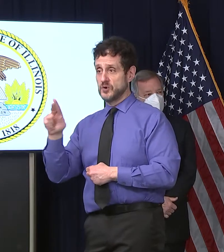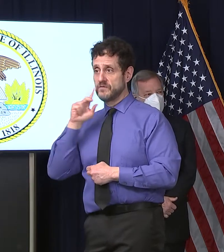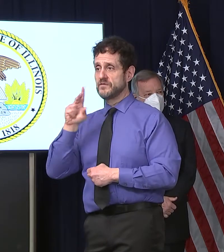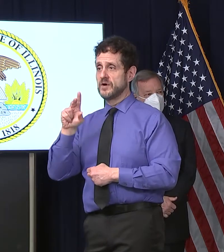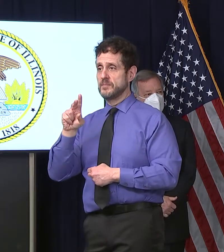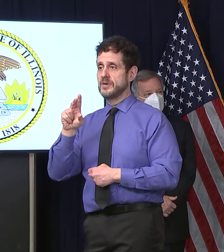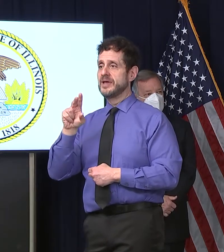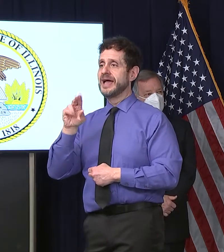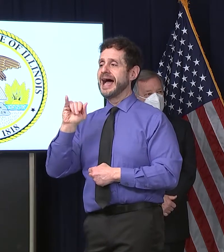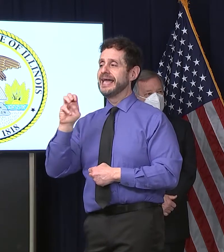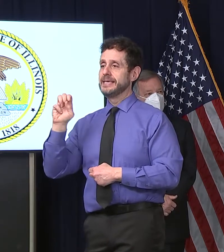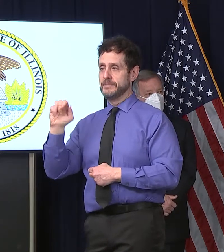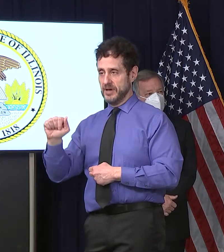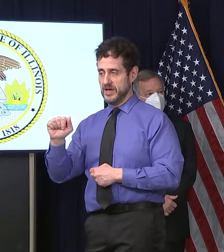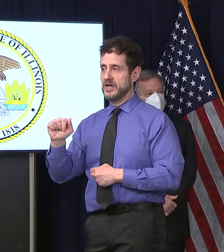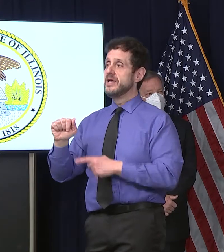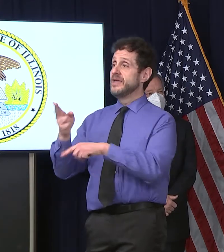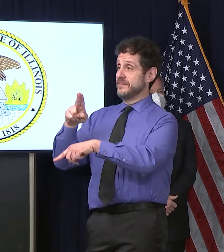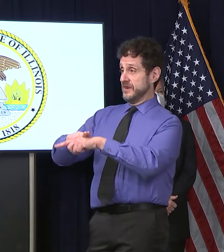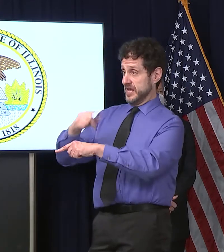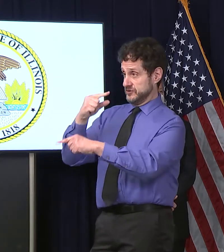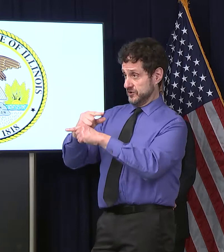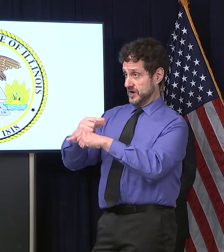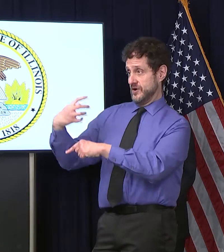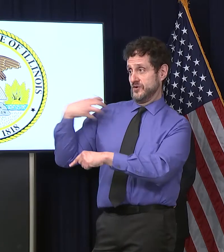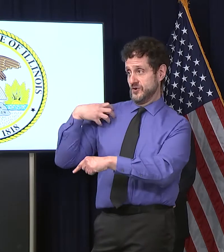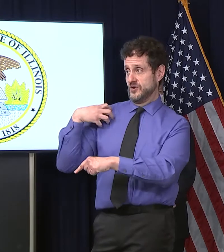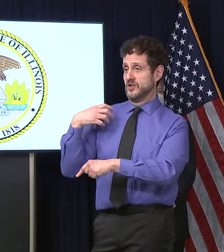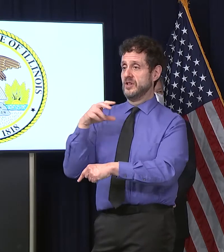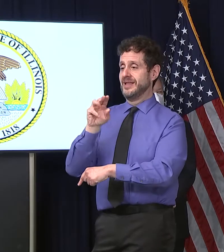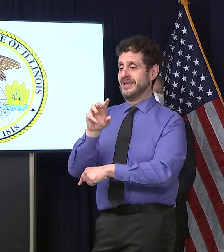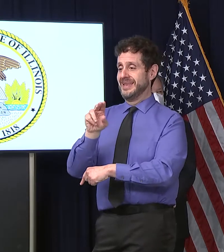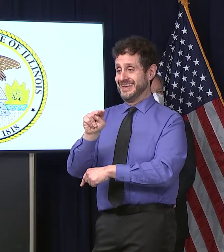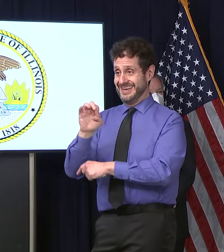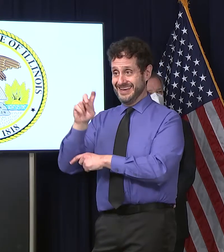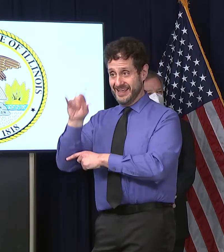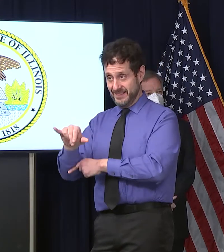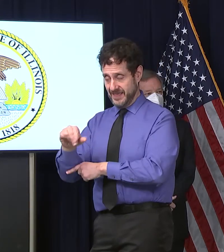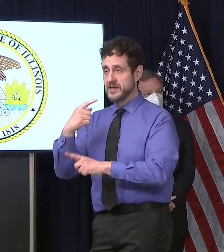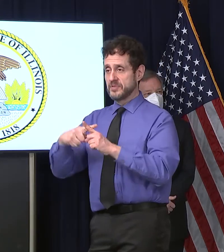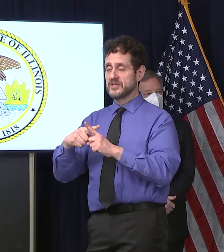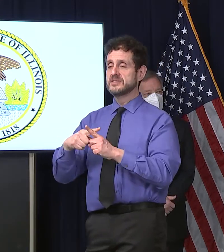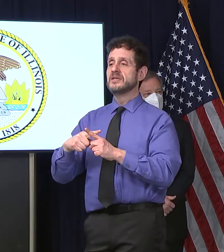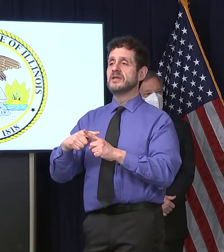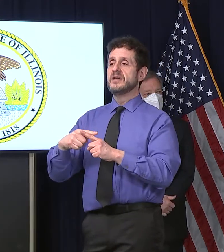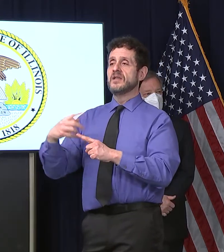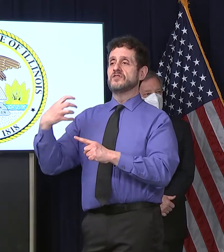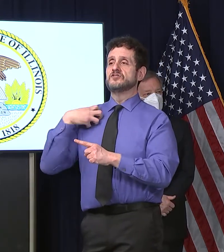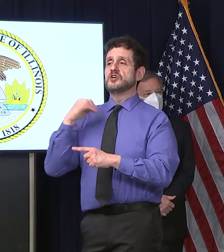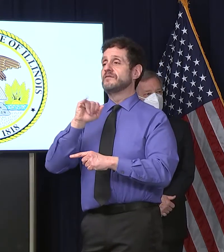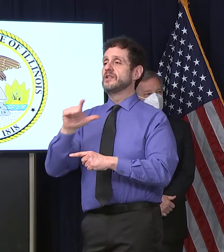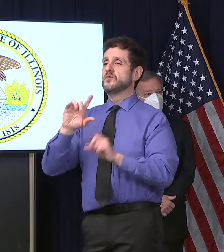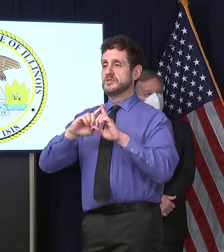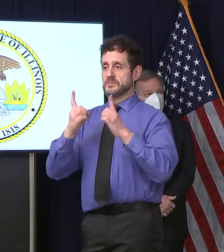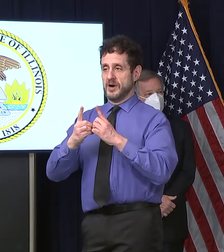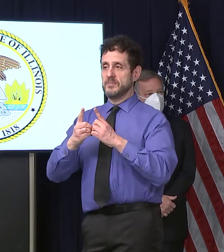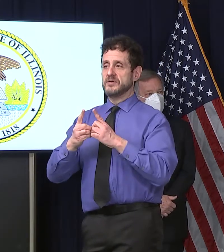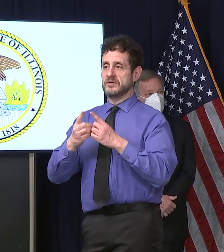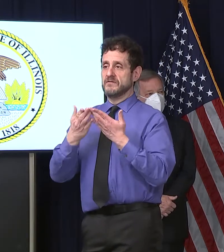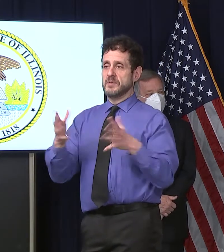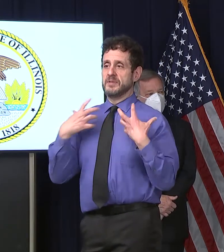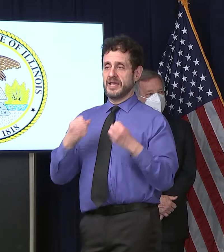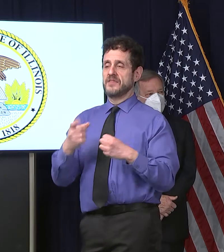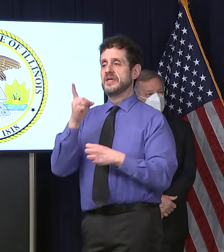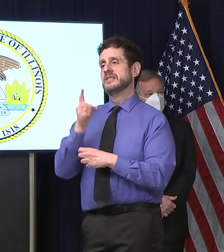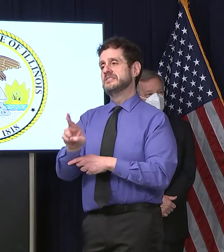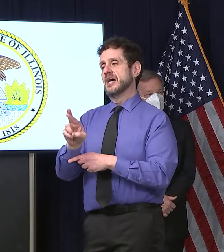National Guard, Colonel Neely, and head of Illinois Public Health, Dr. Ngazi. Thank you so much. You